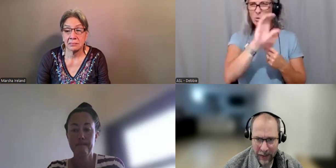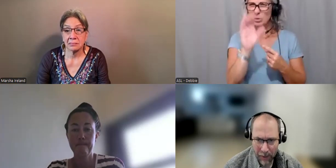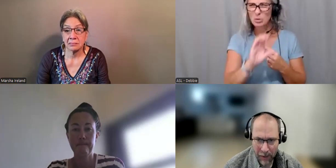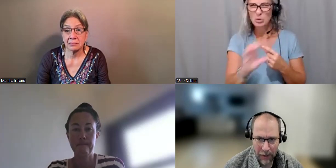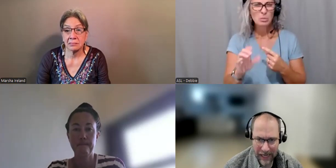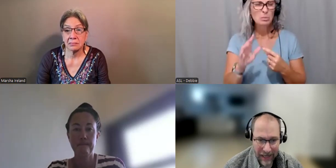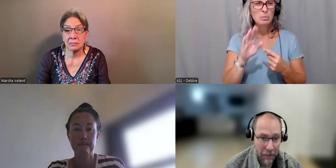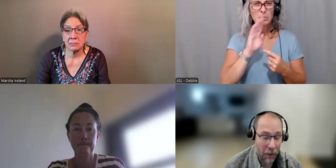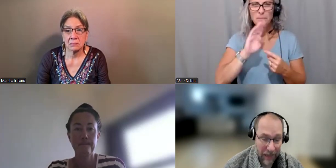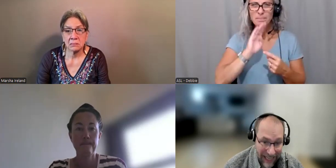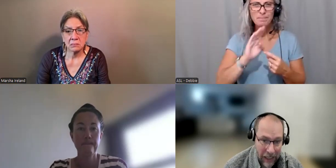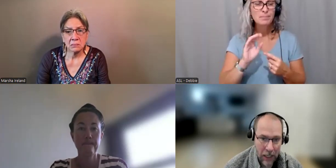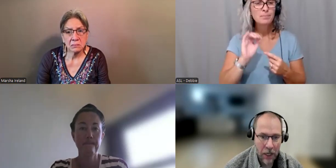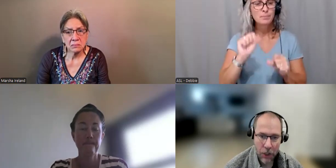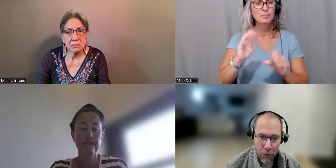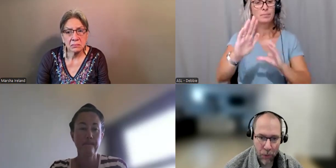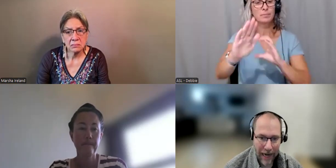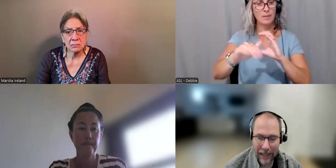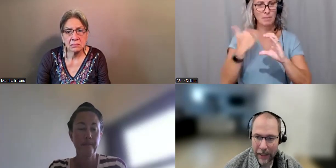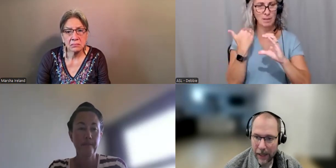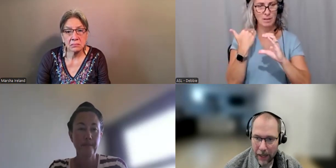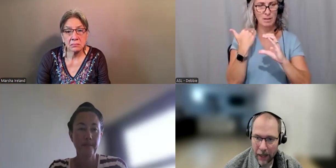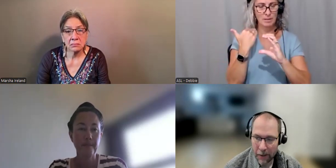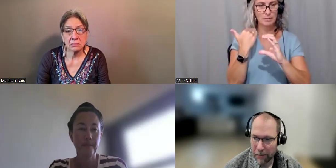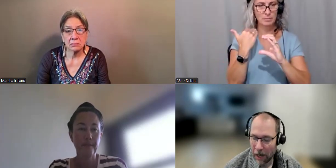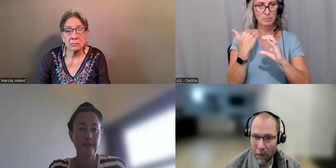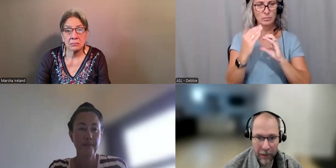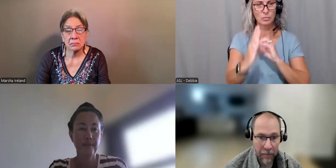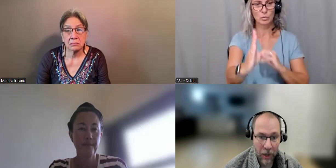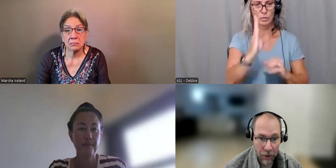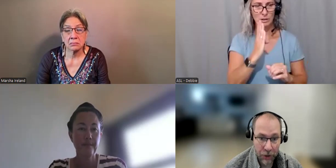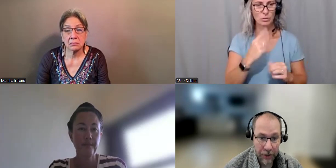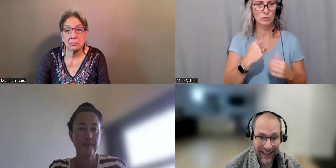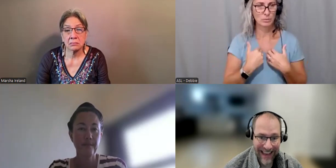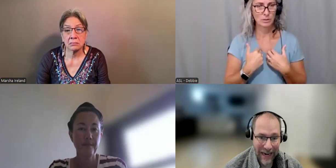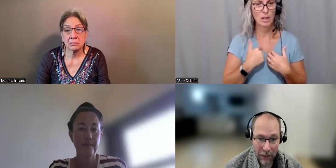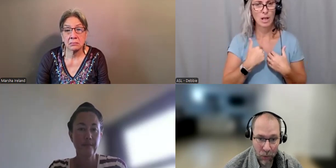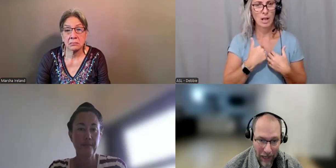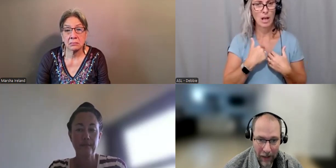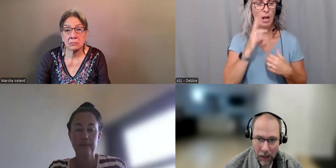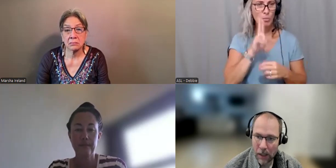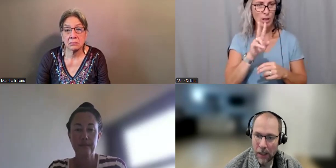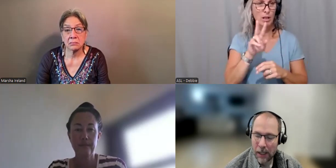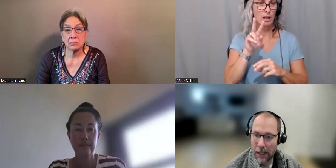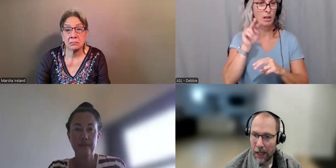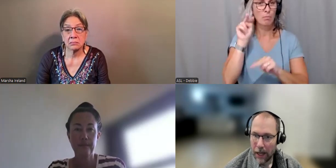can email me directly. I'll be monitoring that as